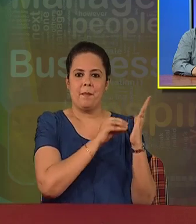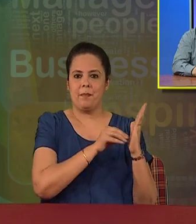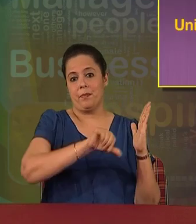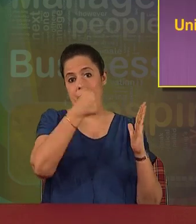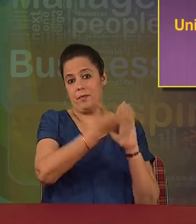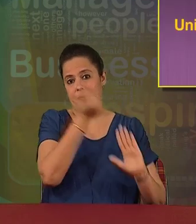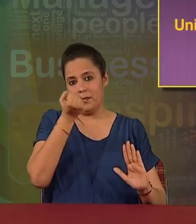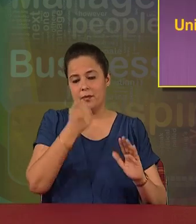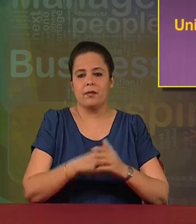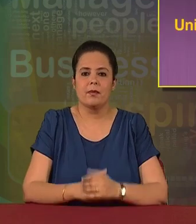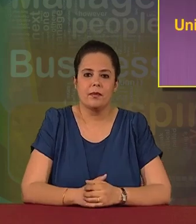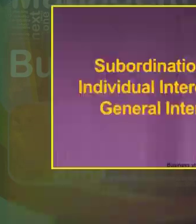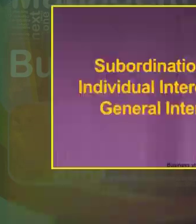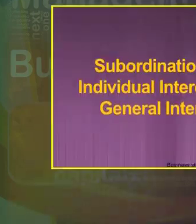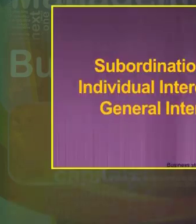department.